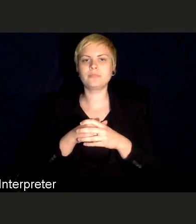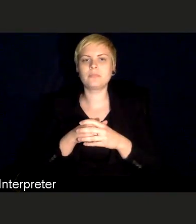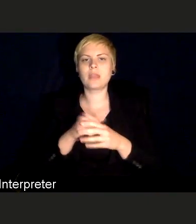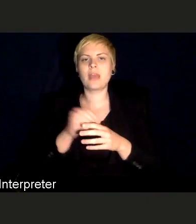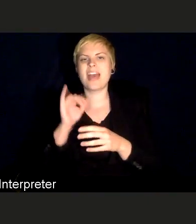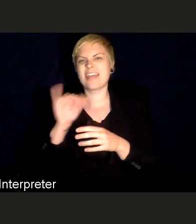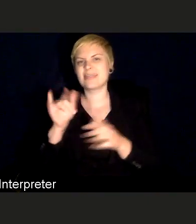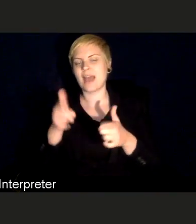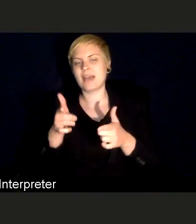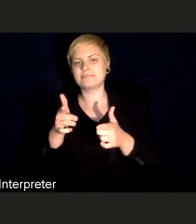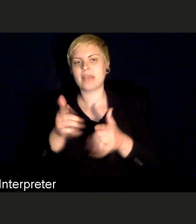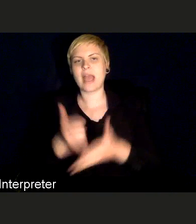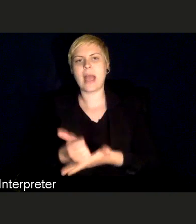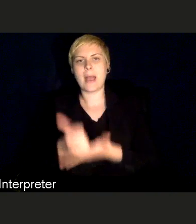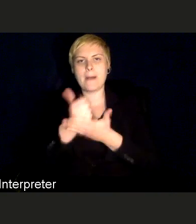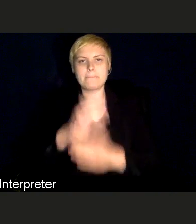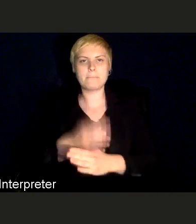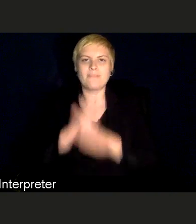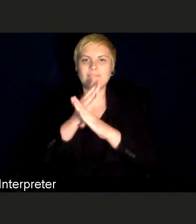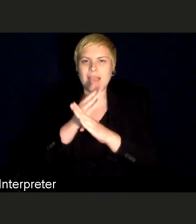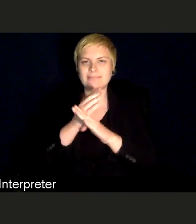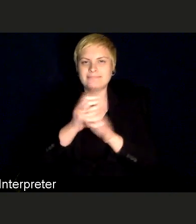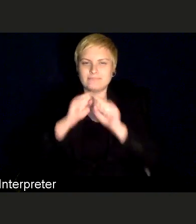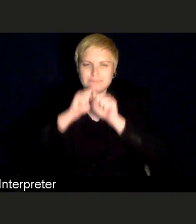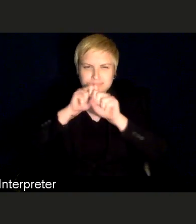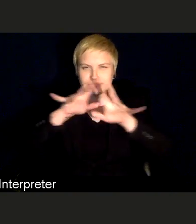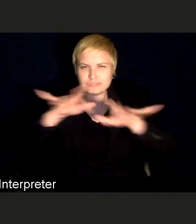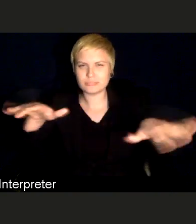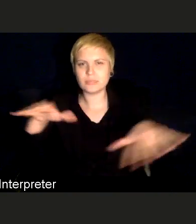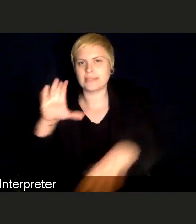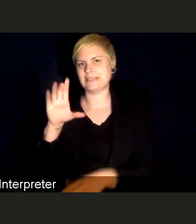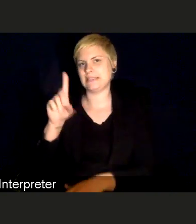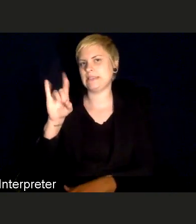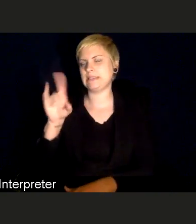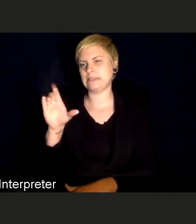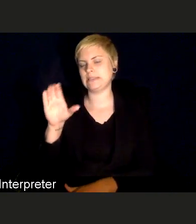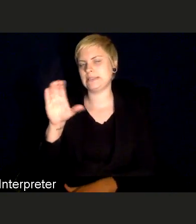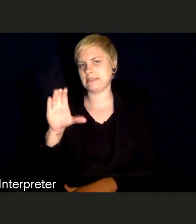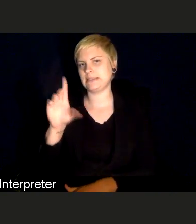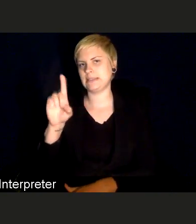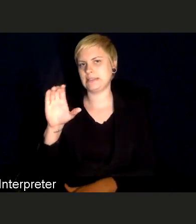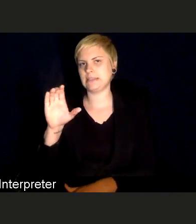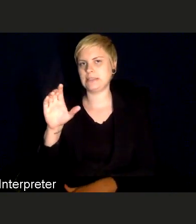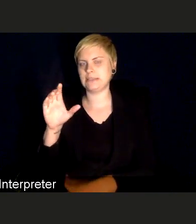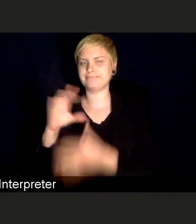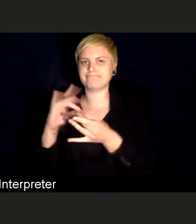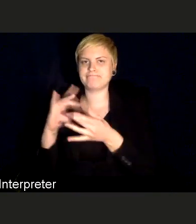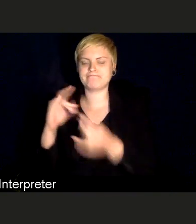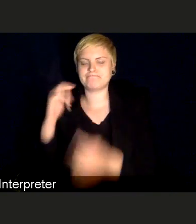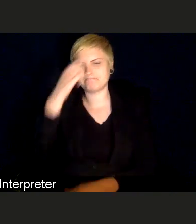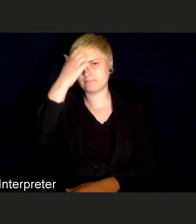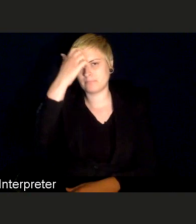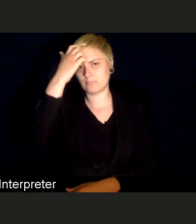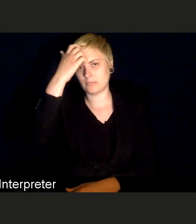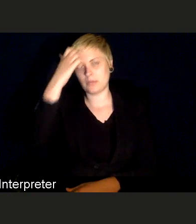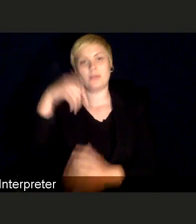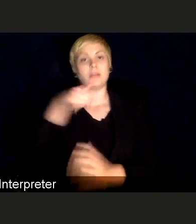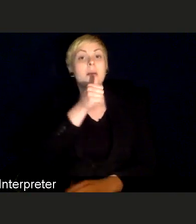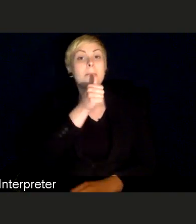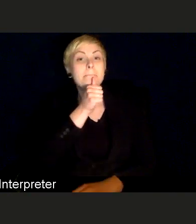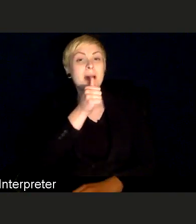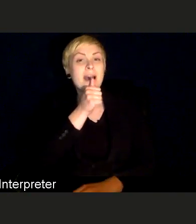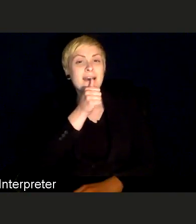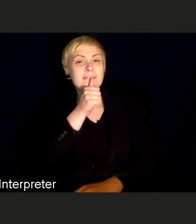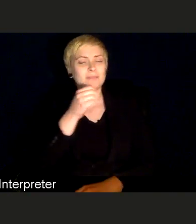to prevent any possible spread, as the CDC has come out with. I will tell you, however, in a private setting, you don't need to